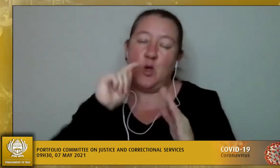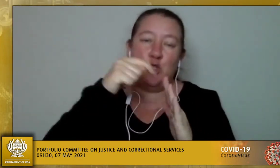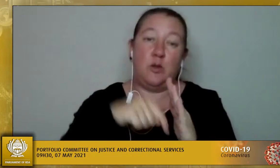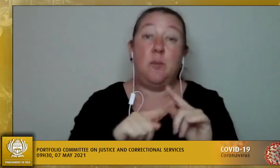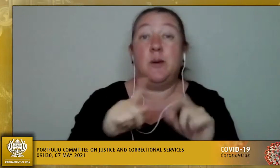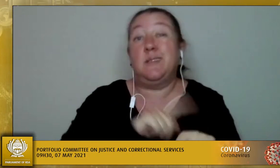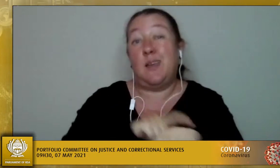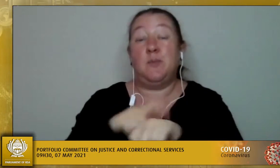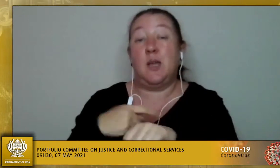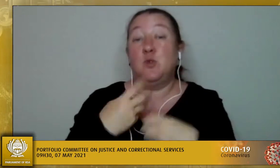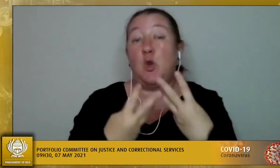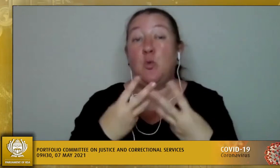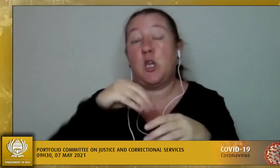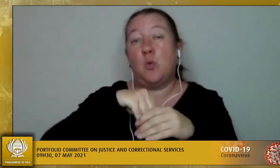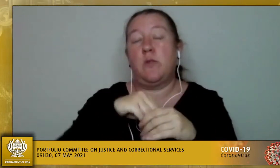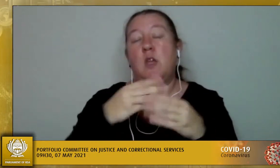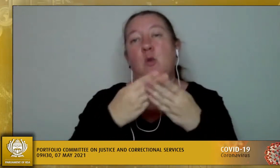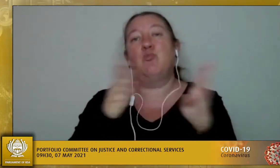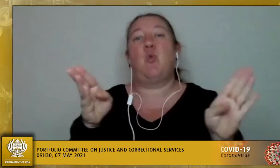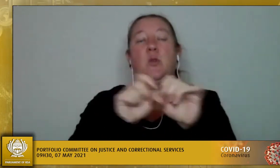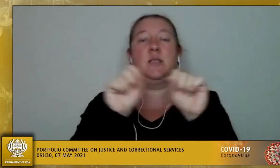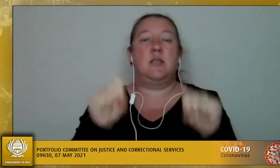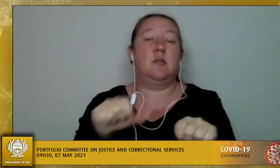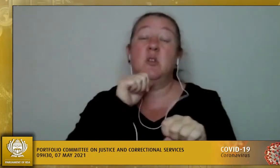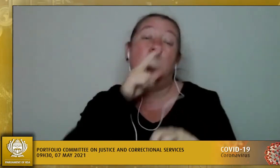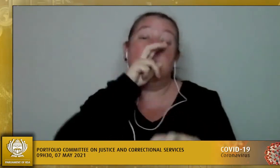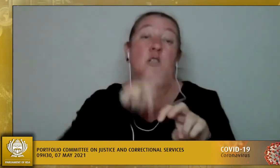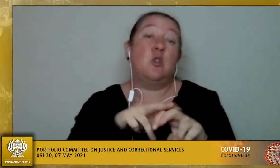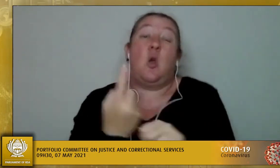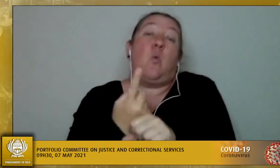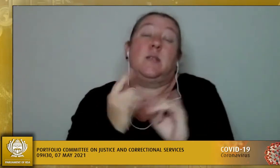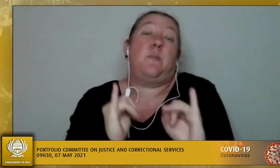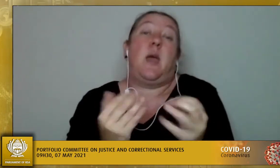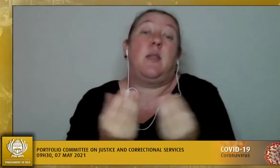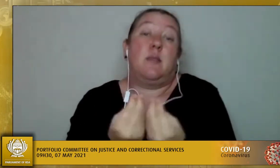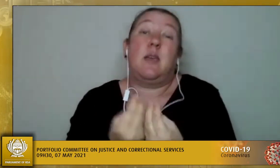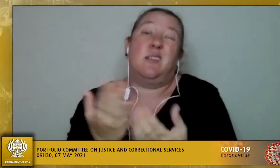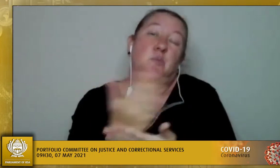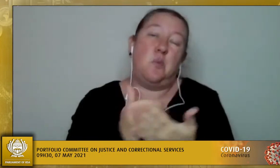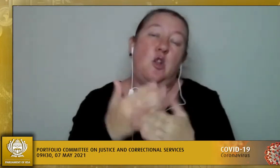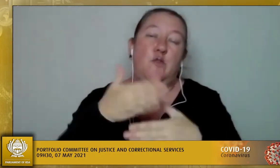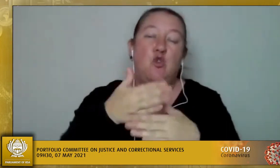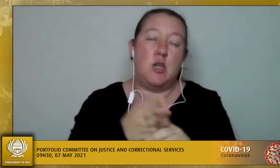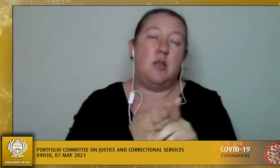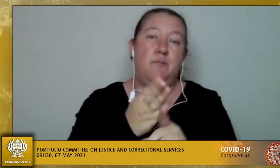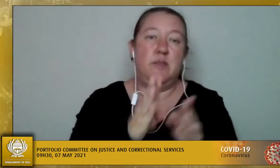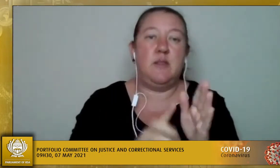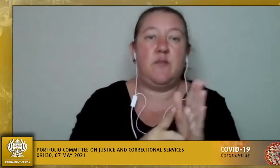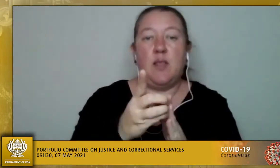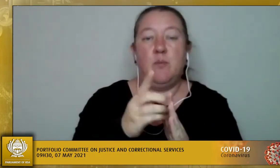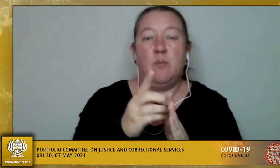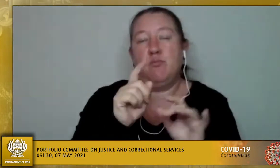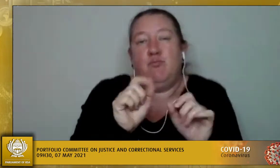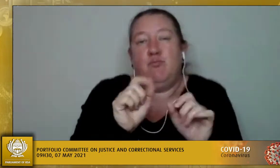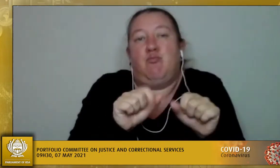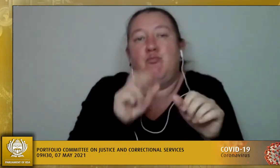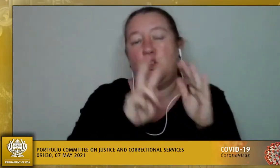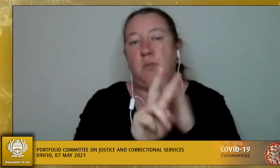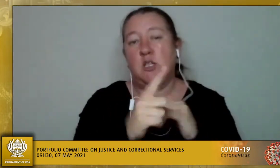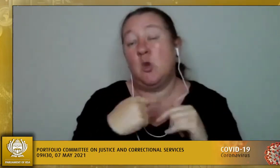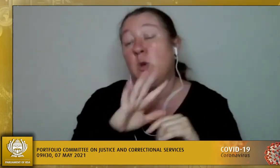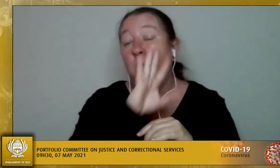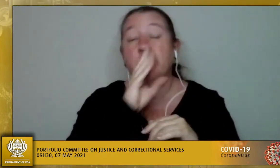sometimes we are working within a broader system and it's not necessarily always a bad thing it is part of the career development uh Prospect so uh so